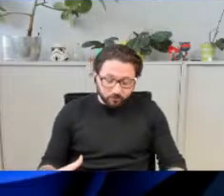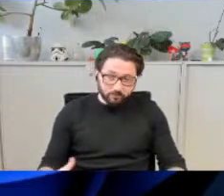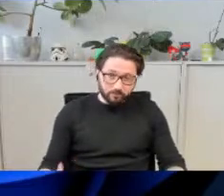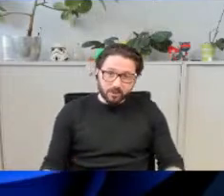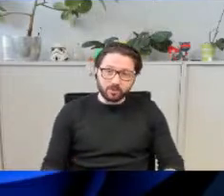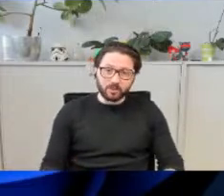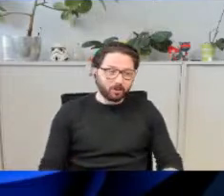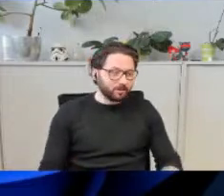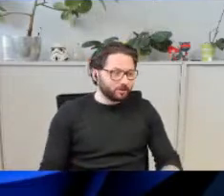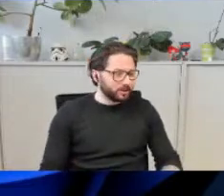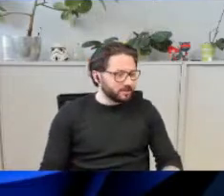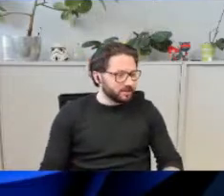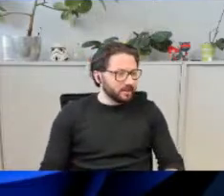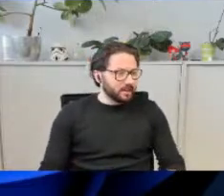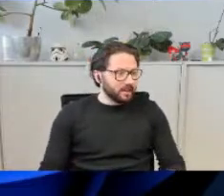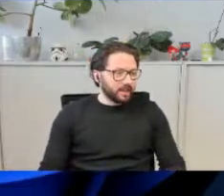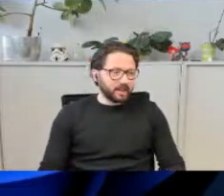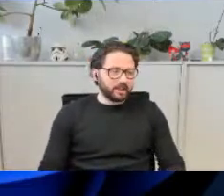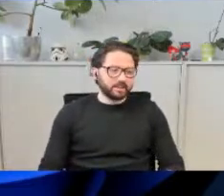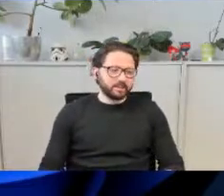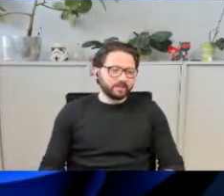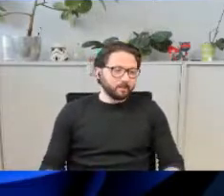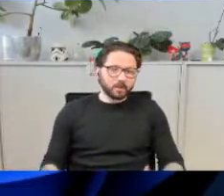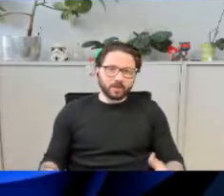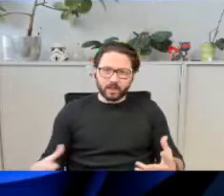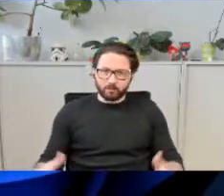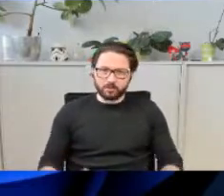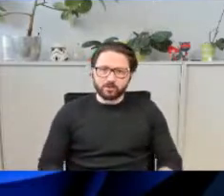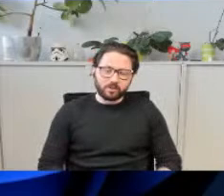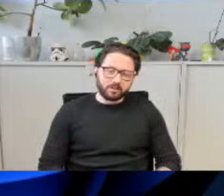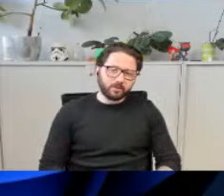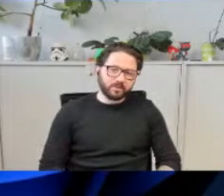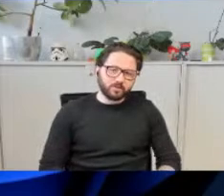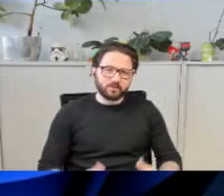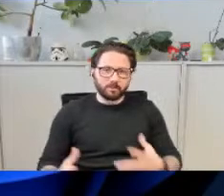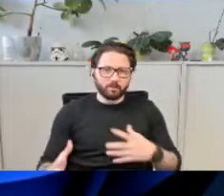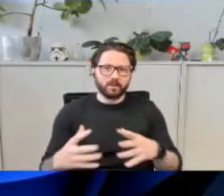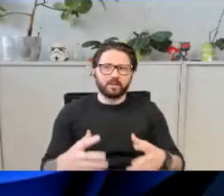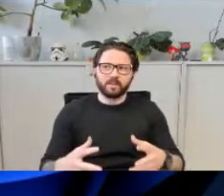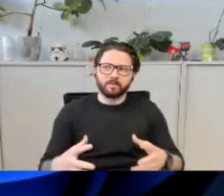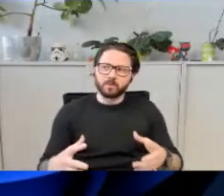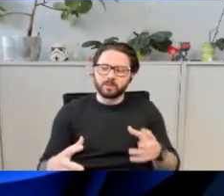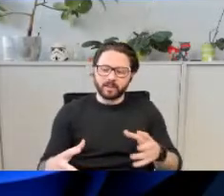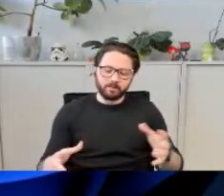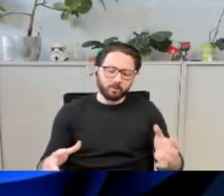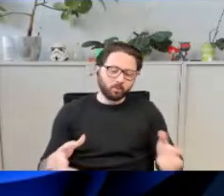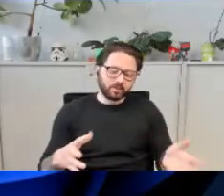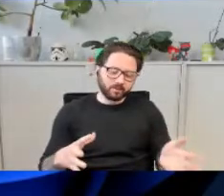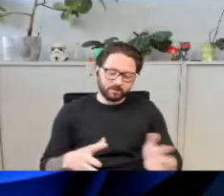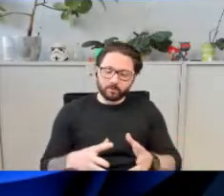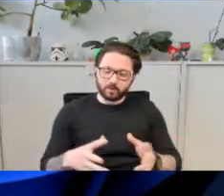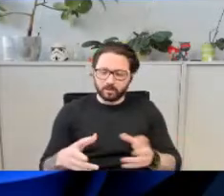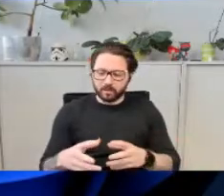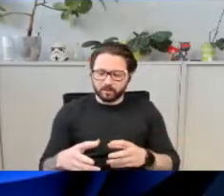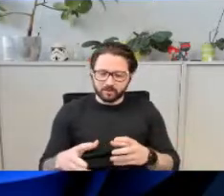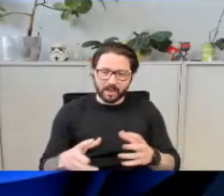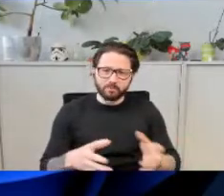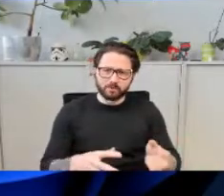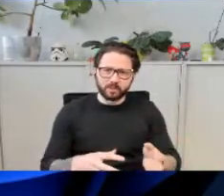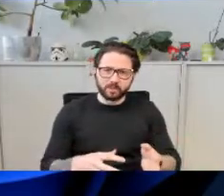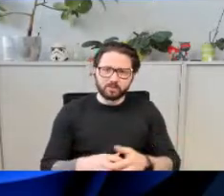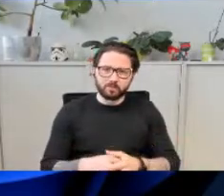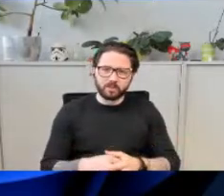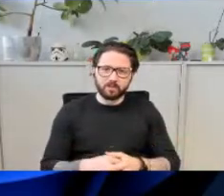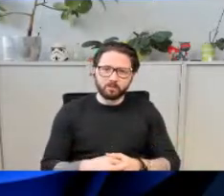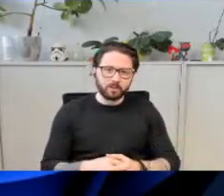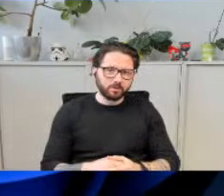fitting the model to it. And I want to start first with separating what